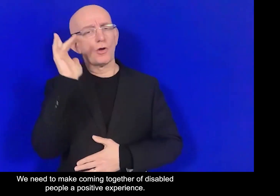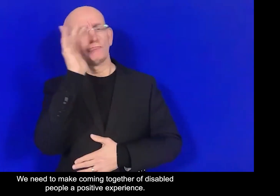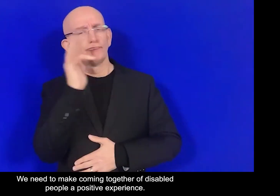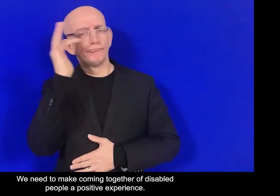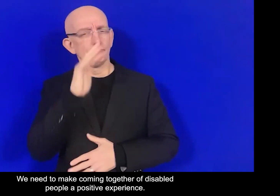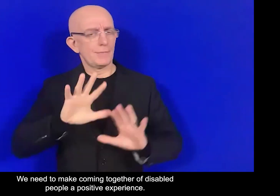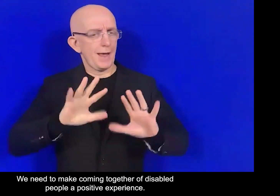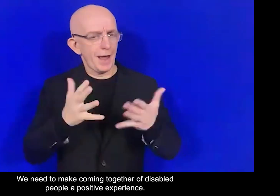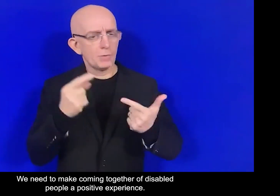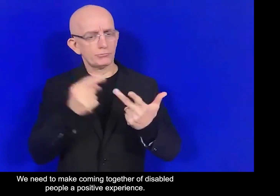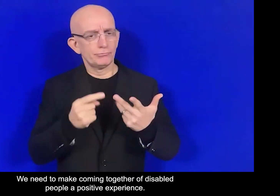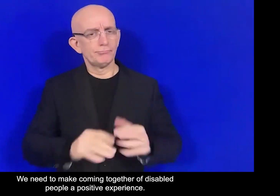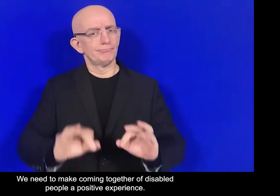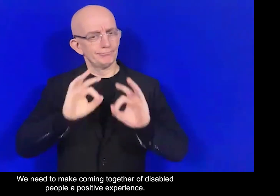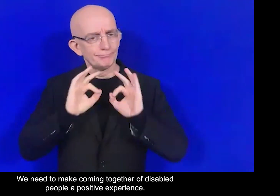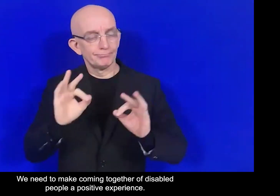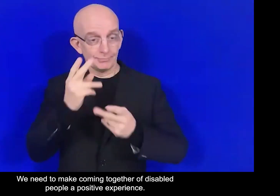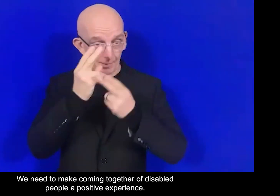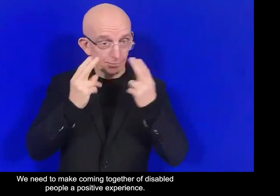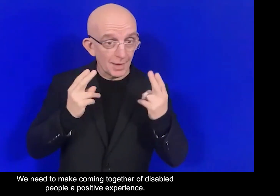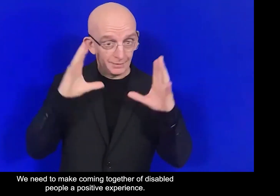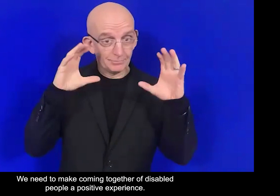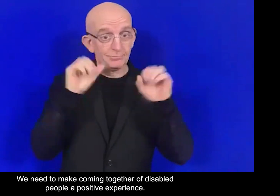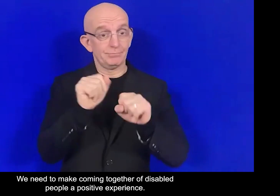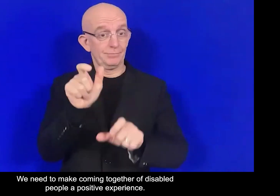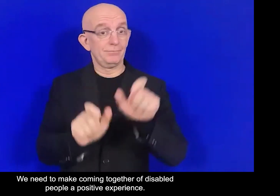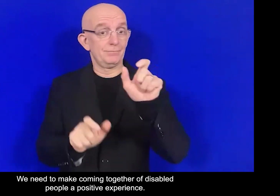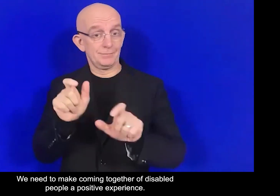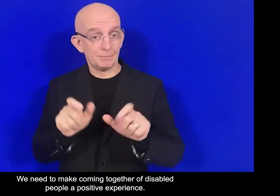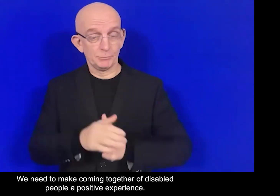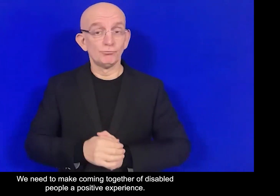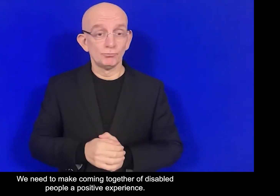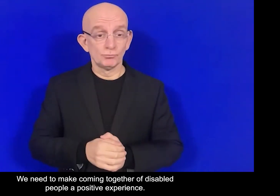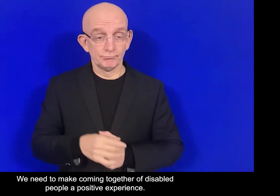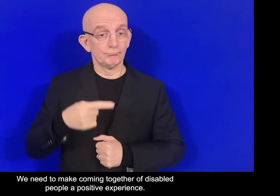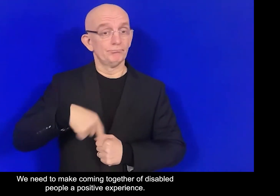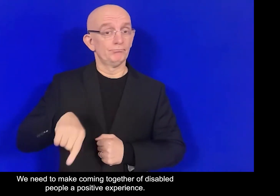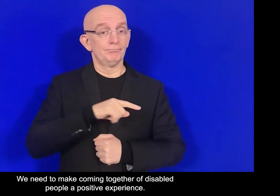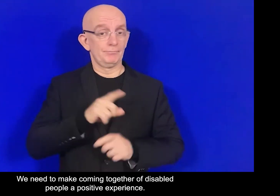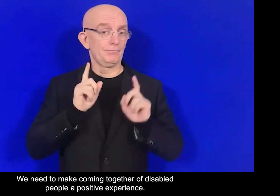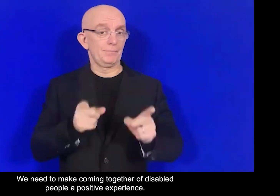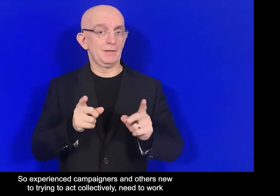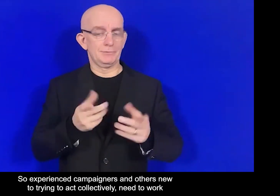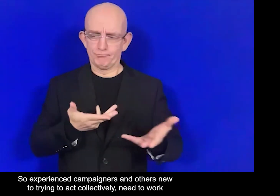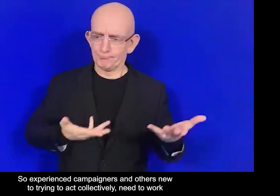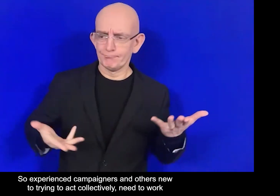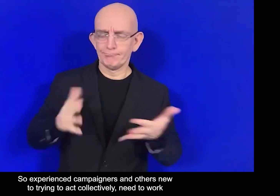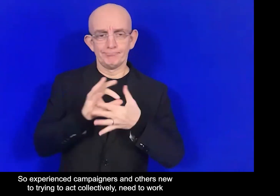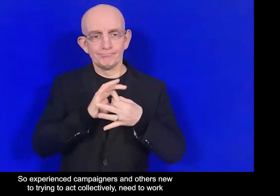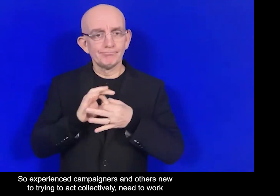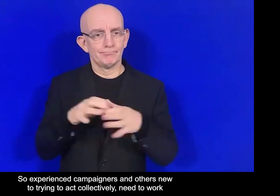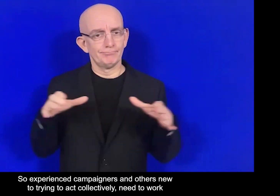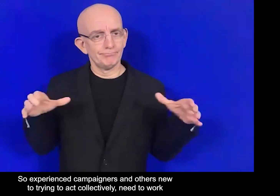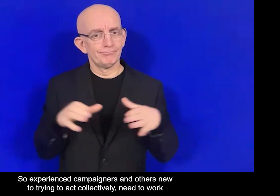make coming together of disabled people a positive experience. So